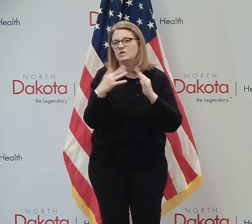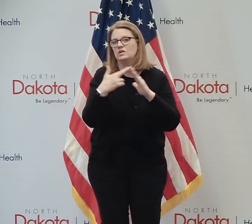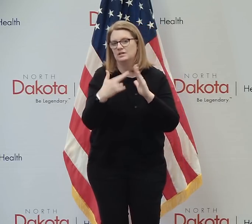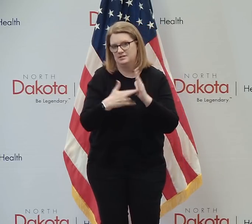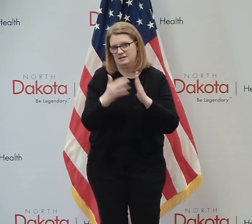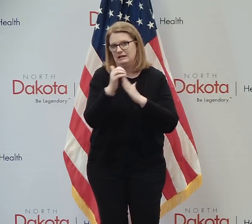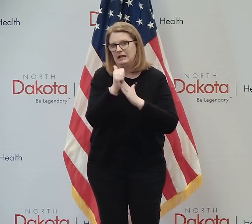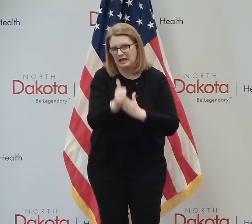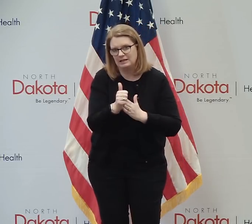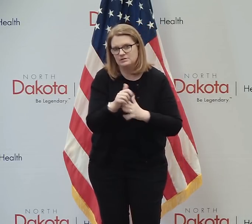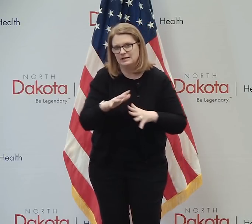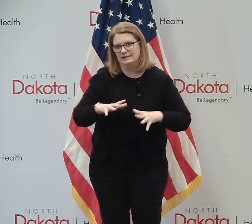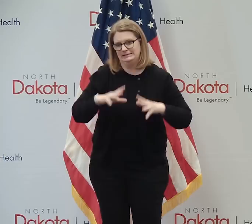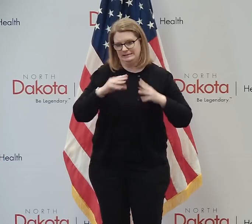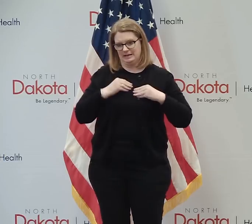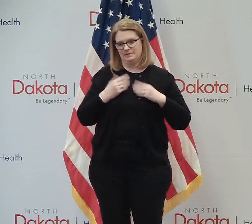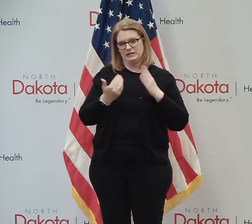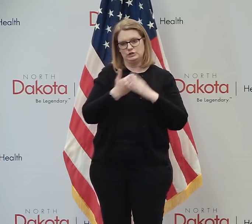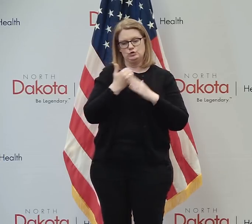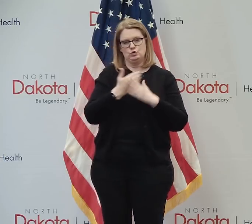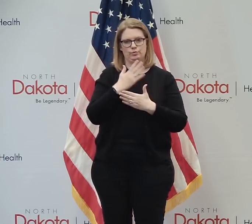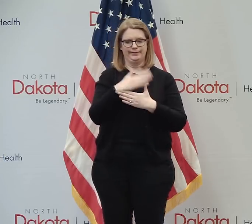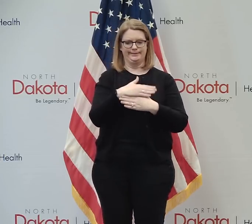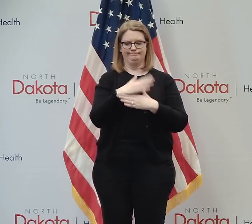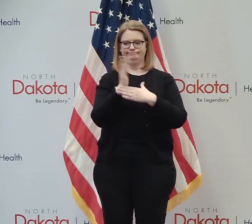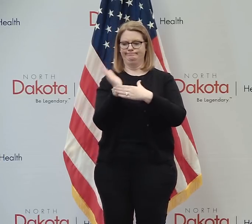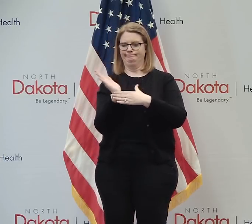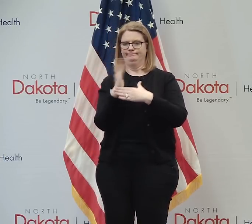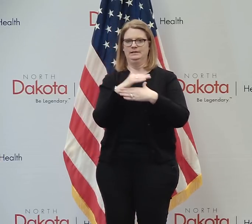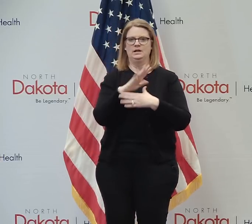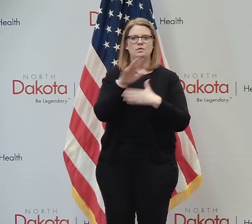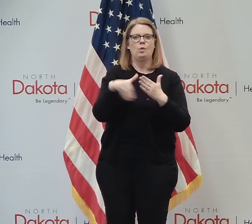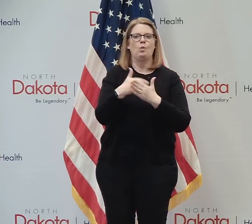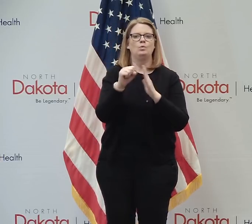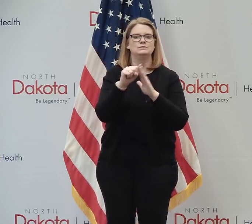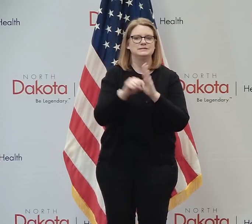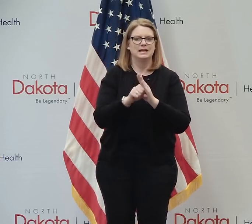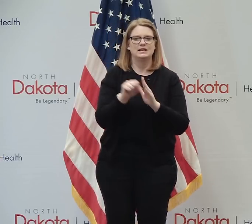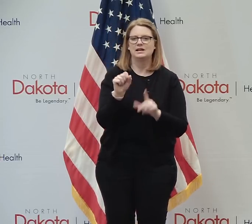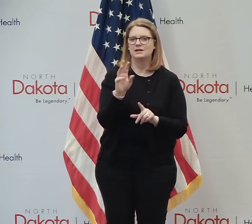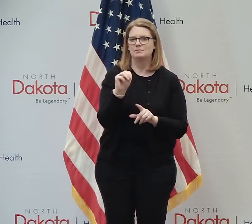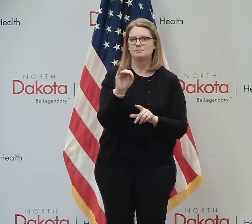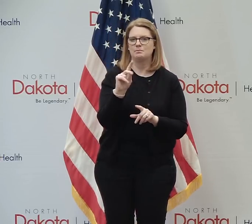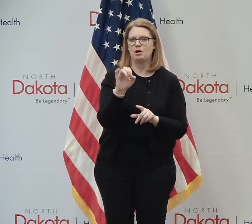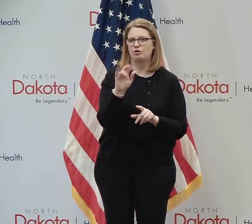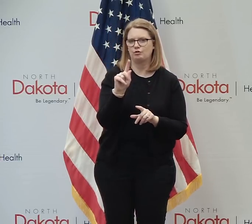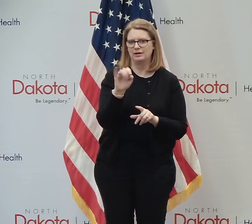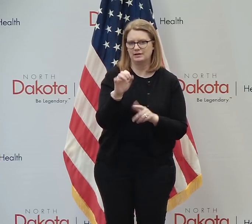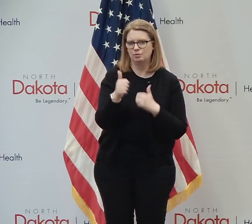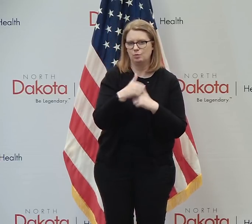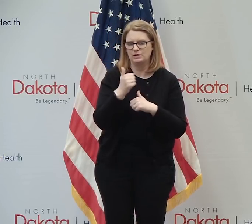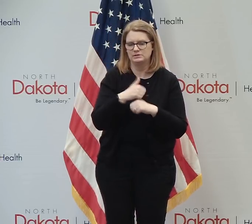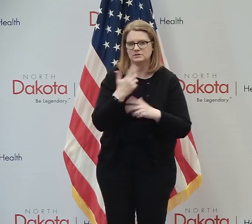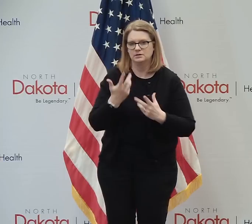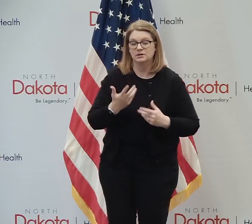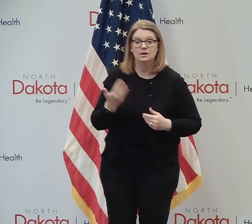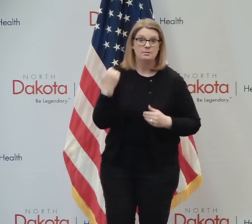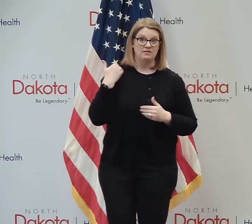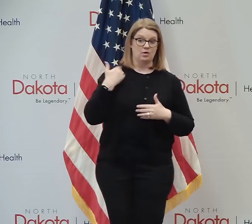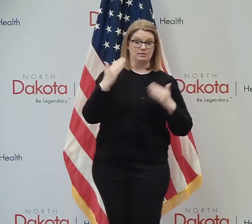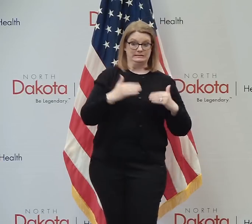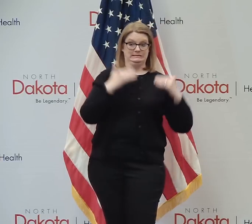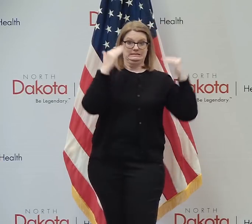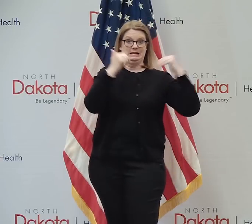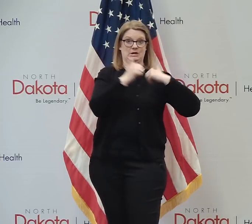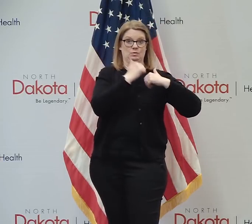this adopting the new scale and putting the whole state at the moderate risk, because we're essentially have moved from what was higher risk to